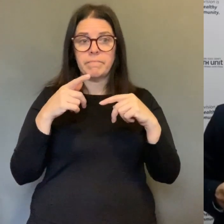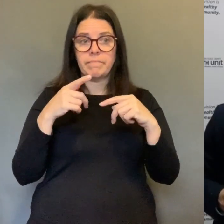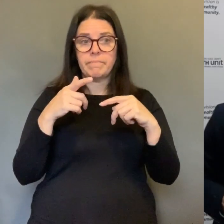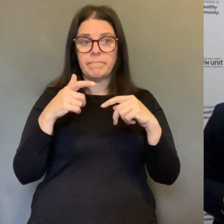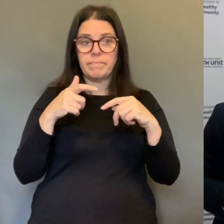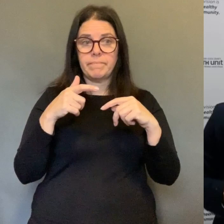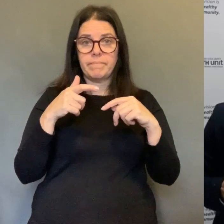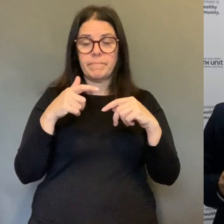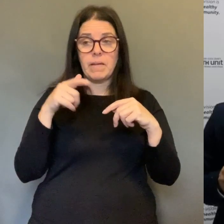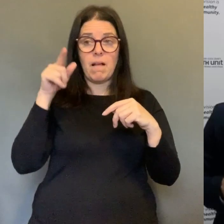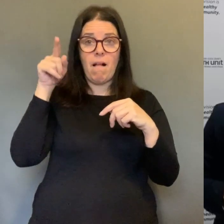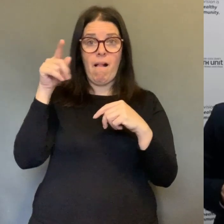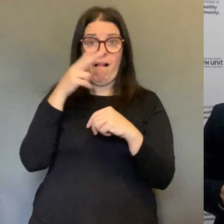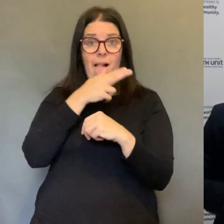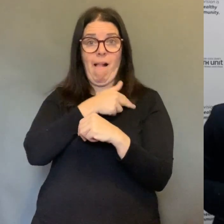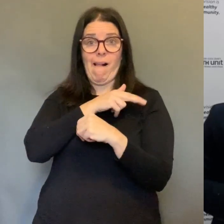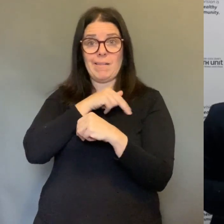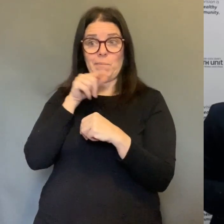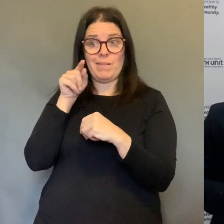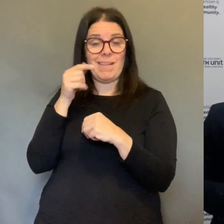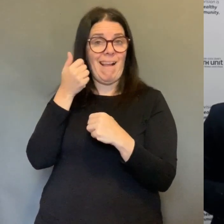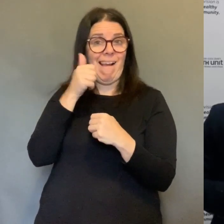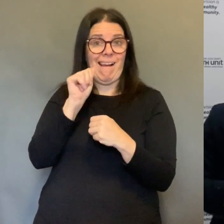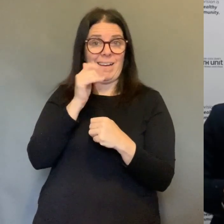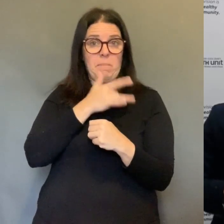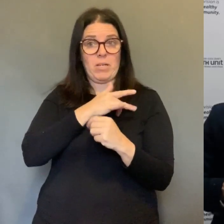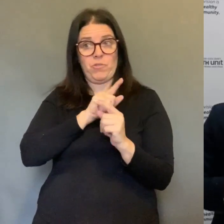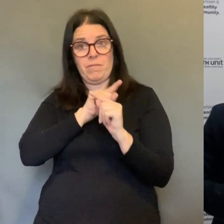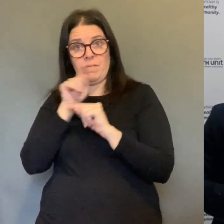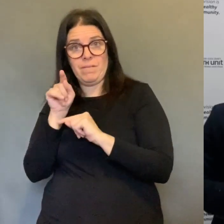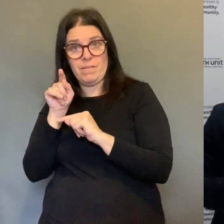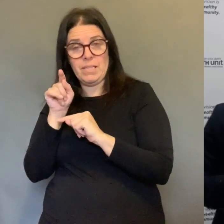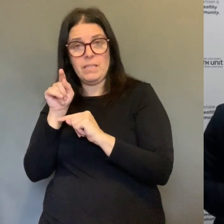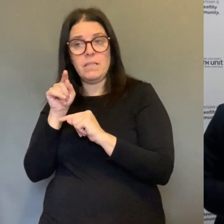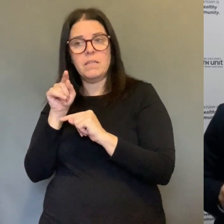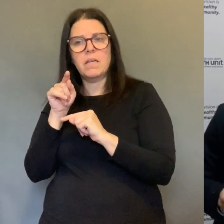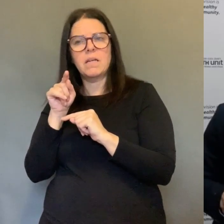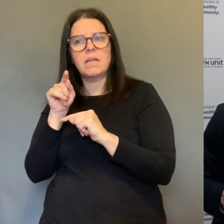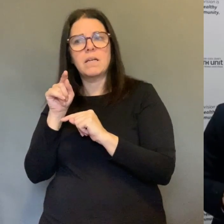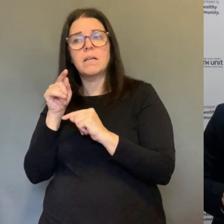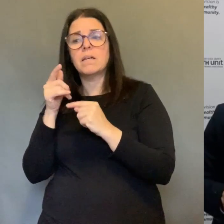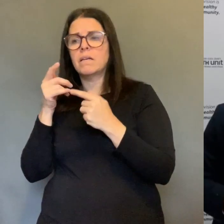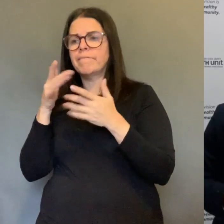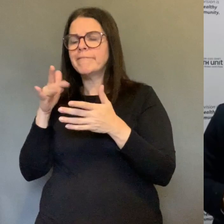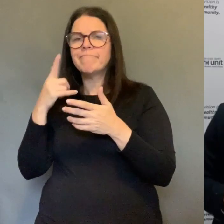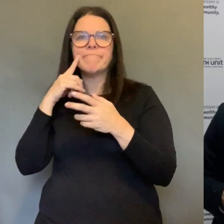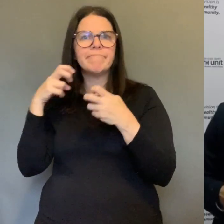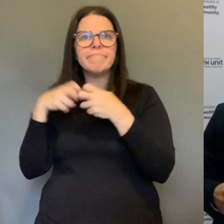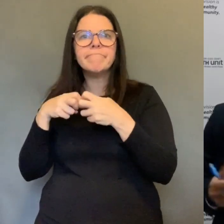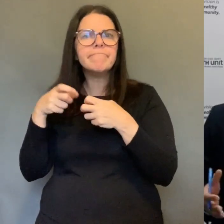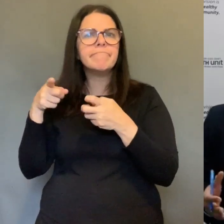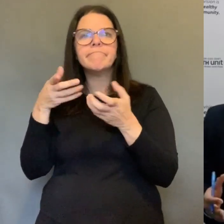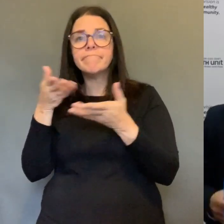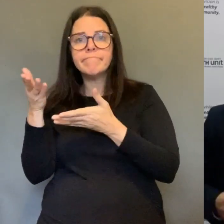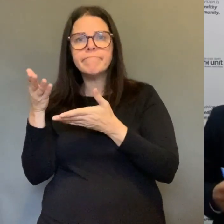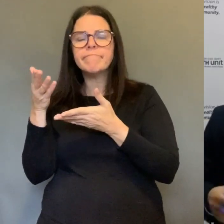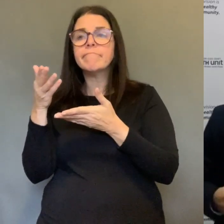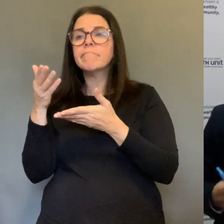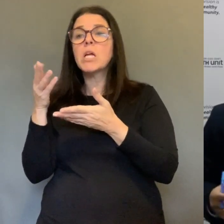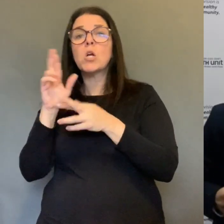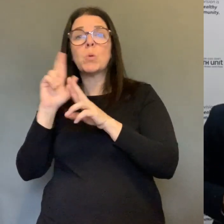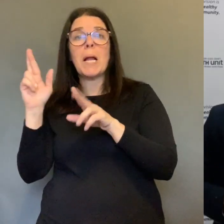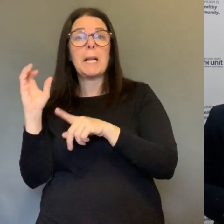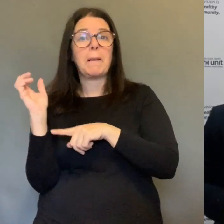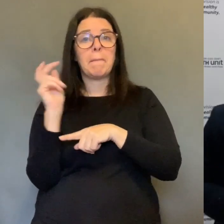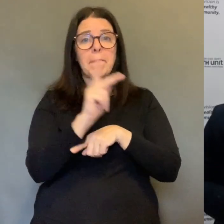safe. I can't say that we have a decision already when this move is happening. It should happen soon. The